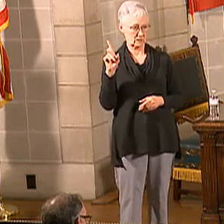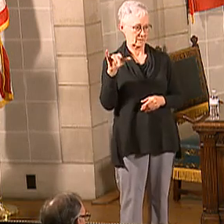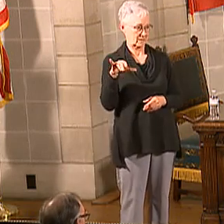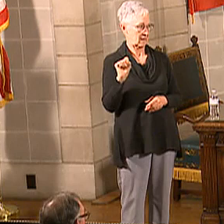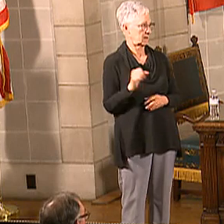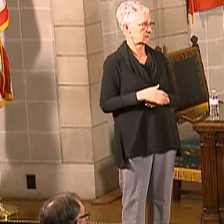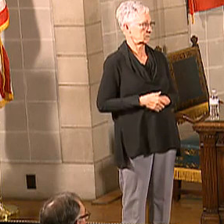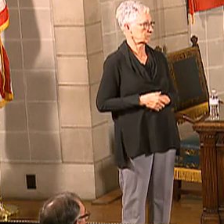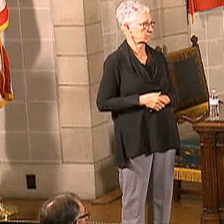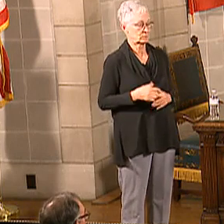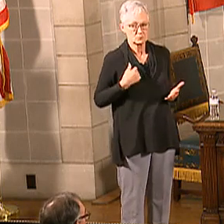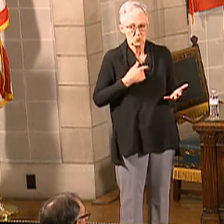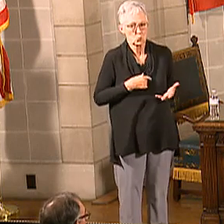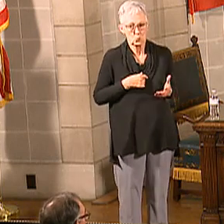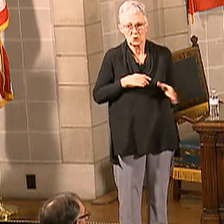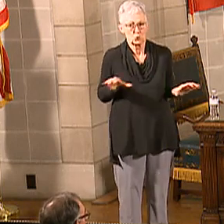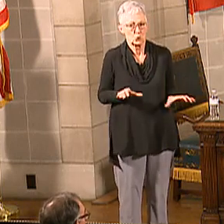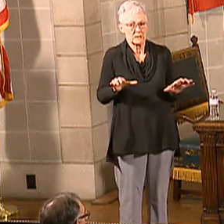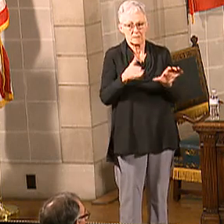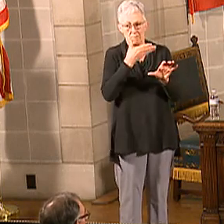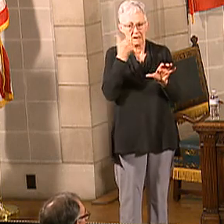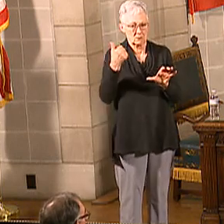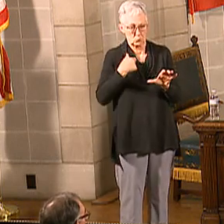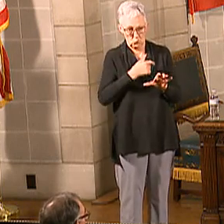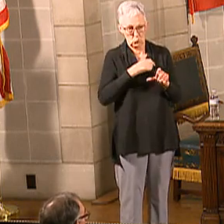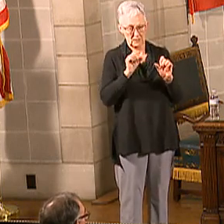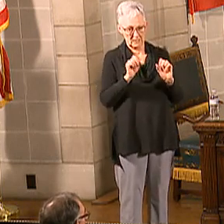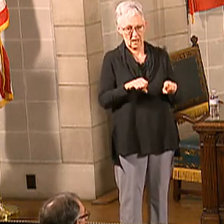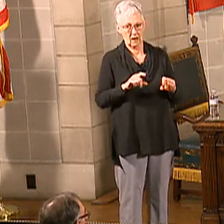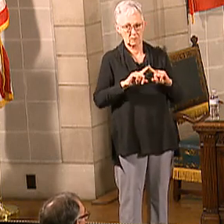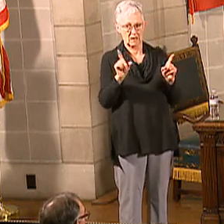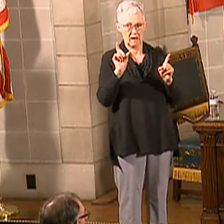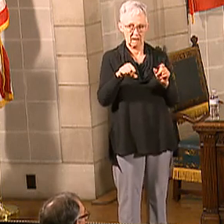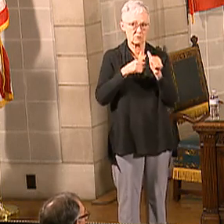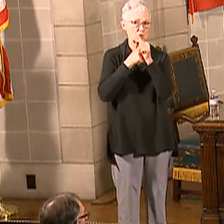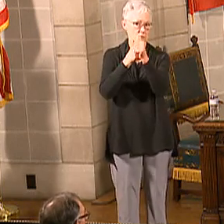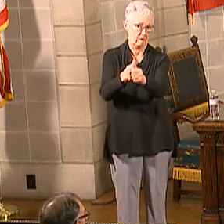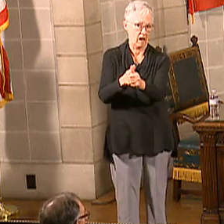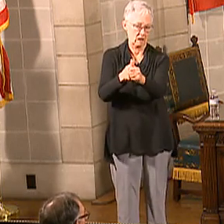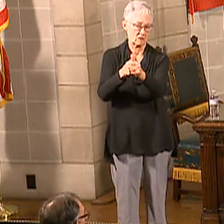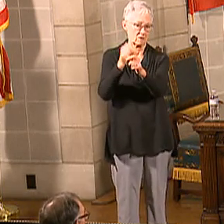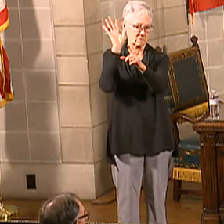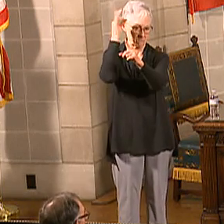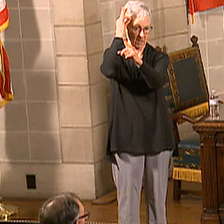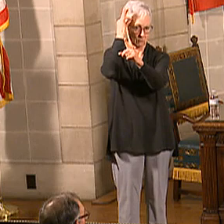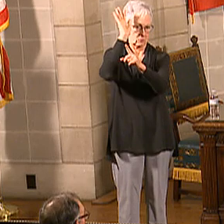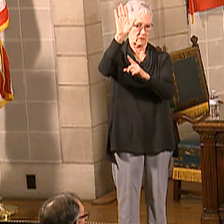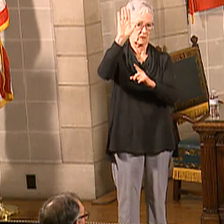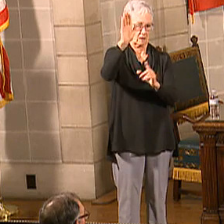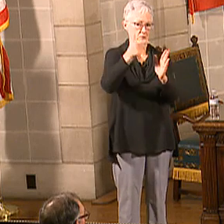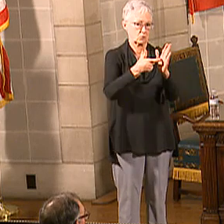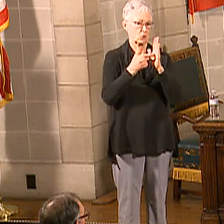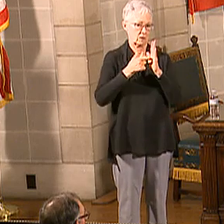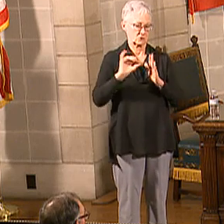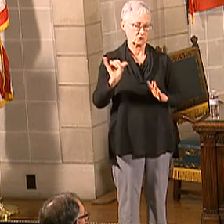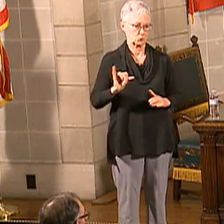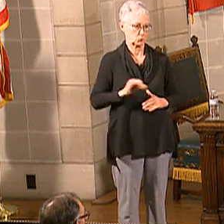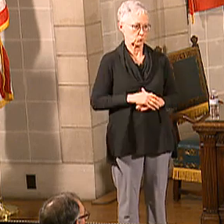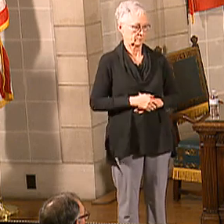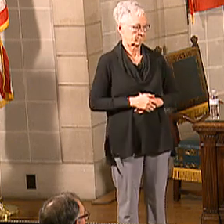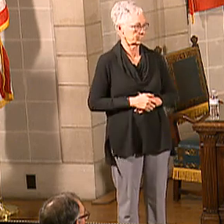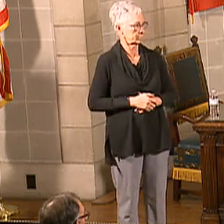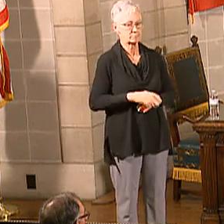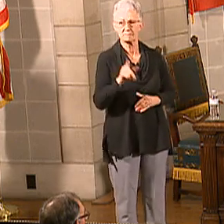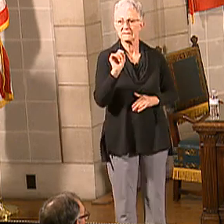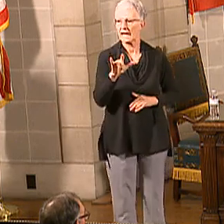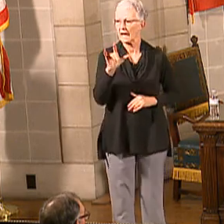we're working on what we can do to do this, but it is a process that we have to comply with the federal government guidelines as well. All right, Taylor, do you